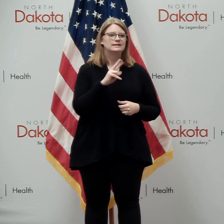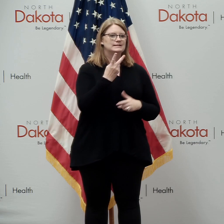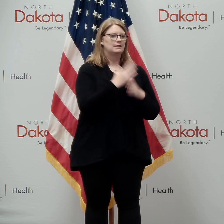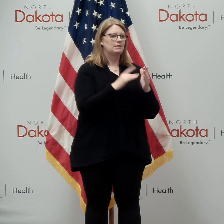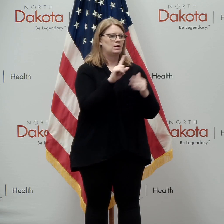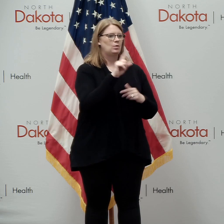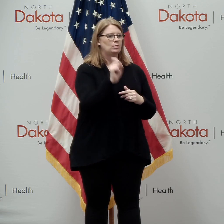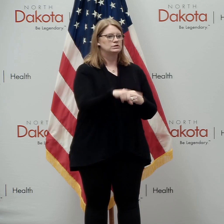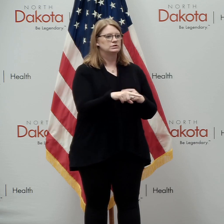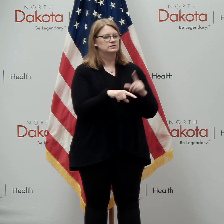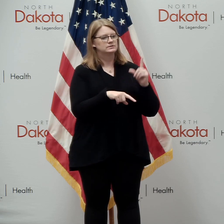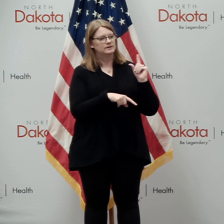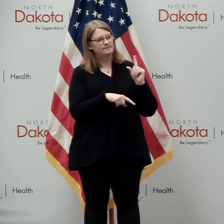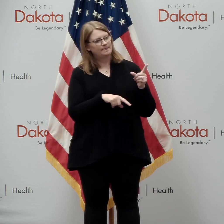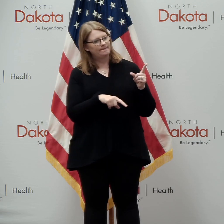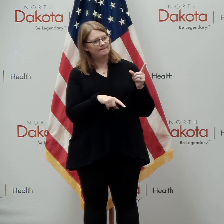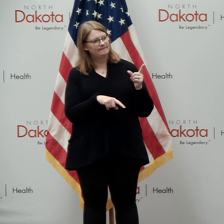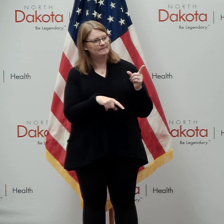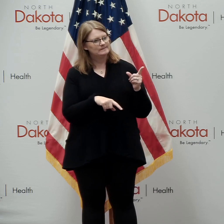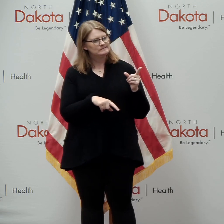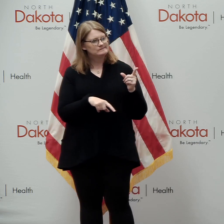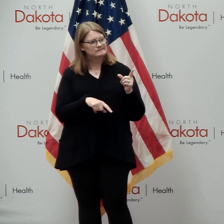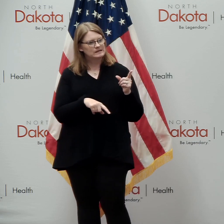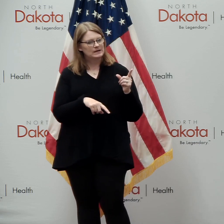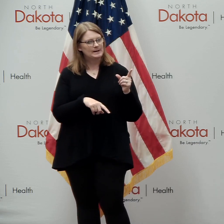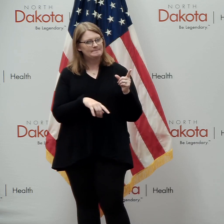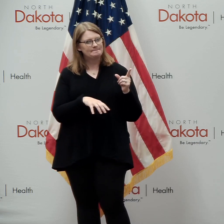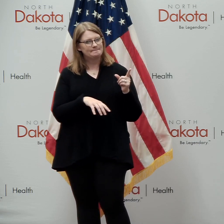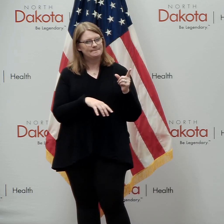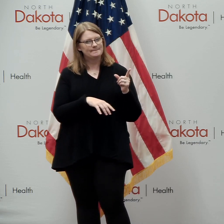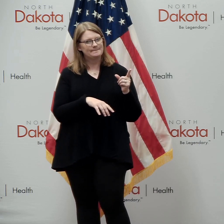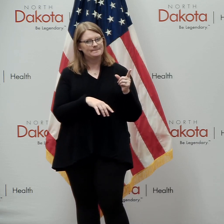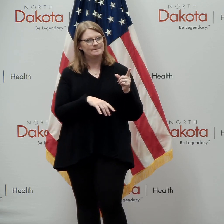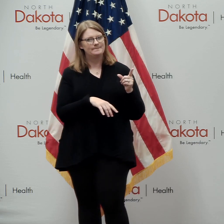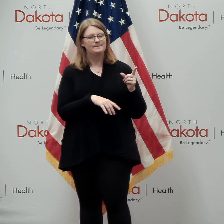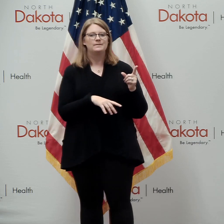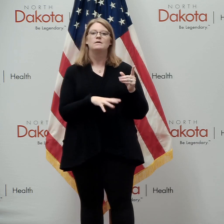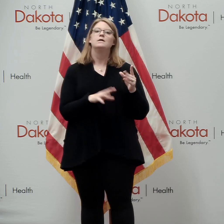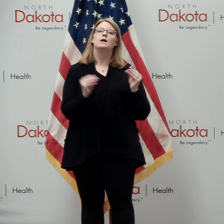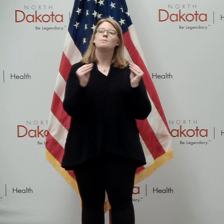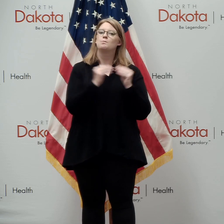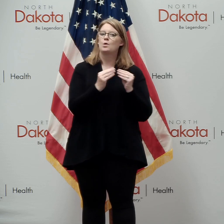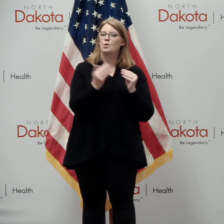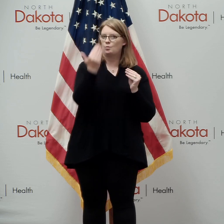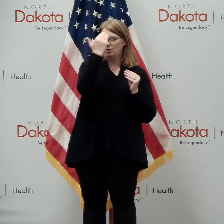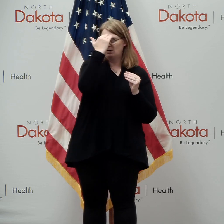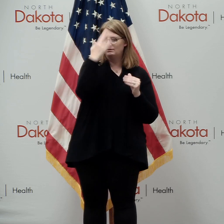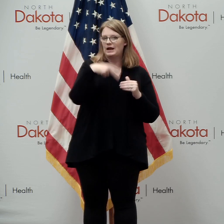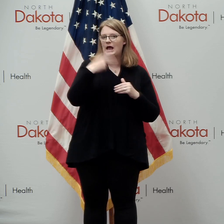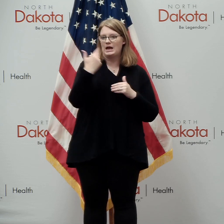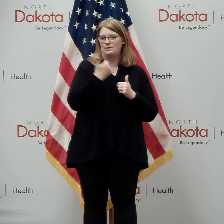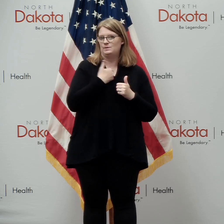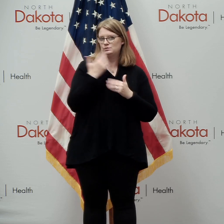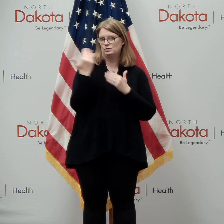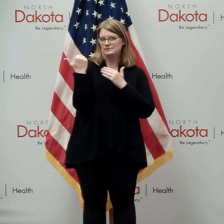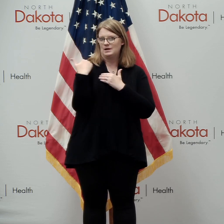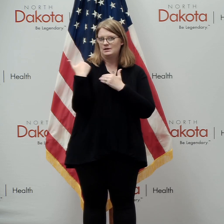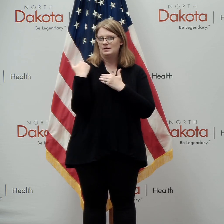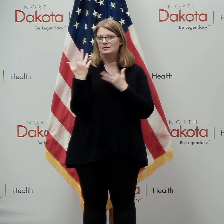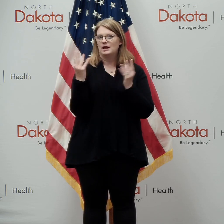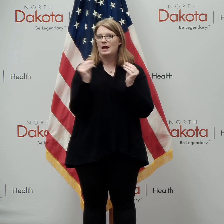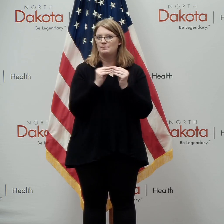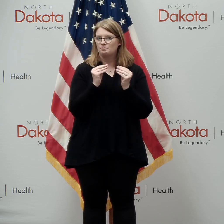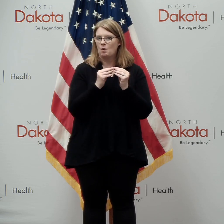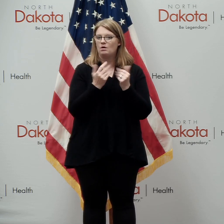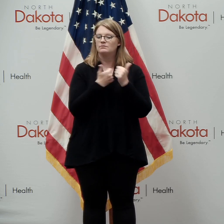if this appeal to greater awareness, higher personal responsibility, and more